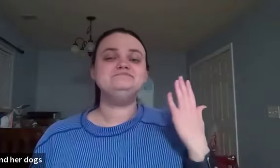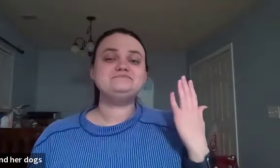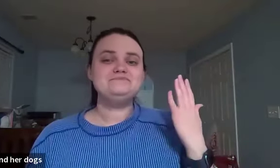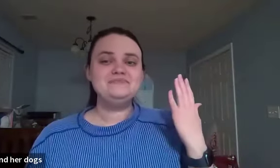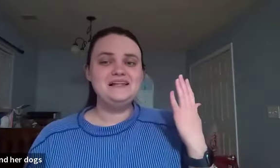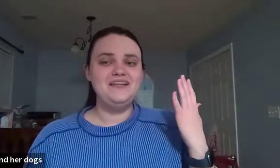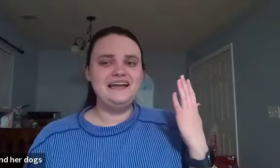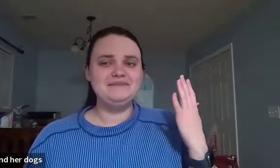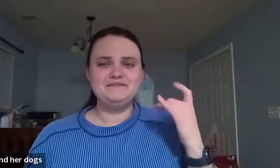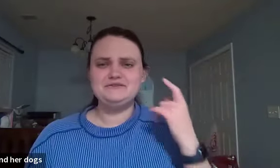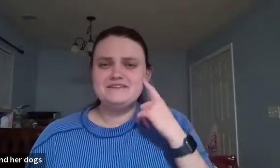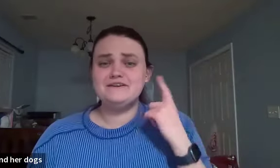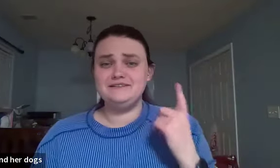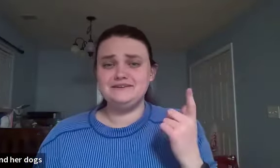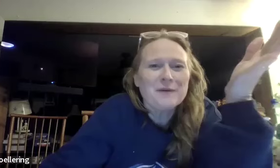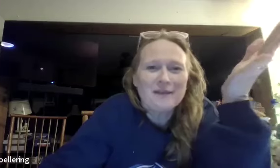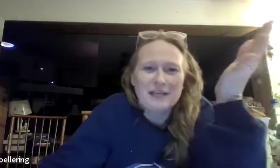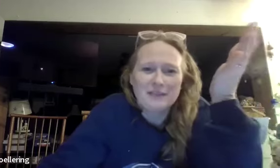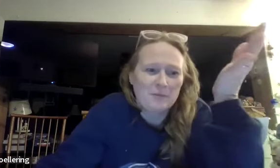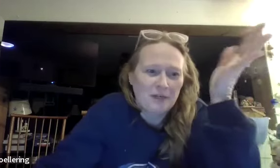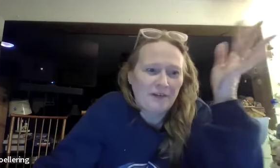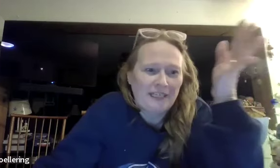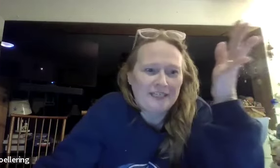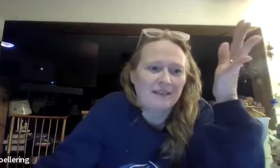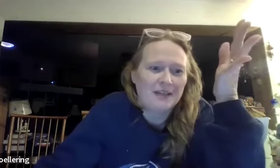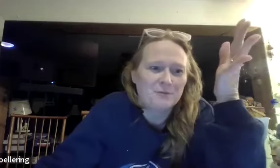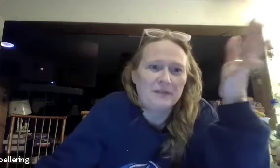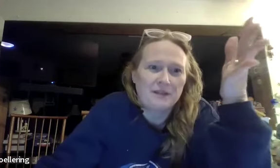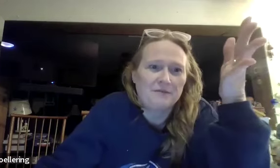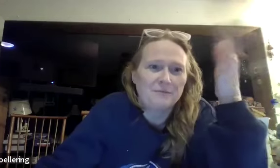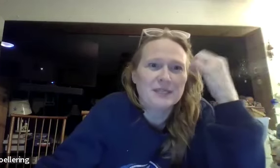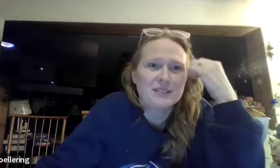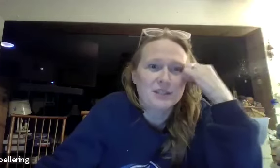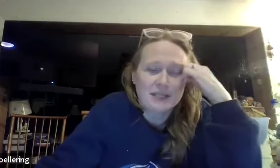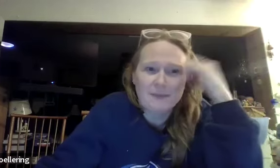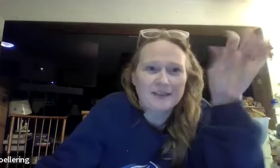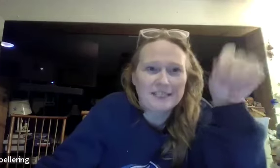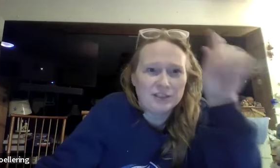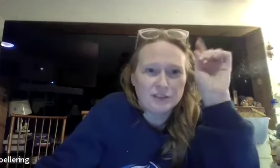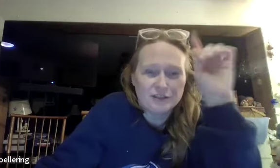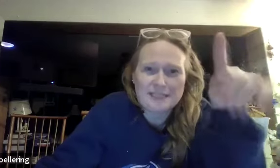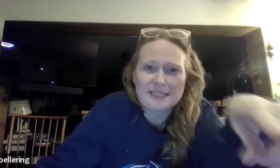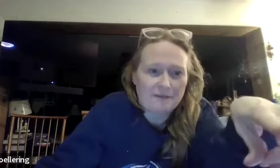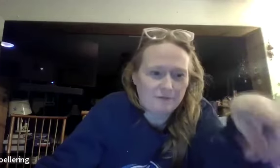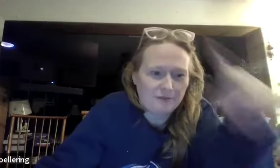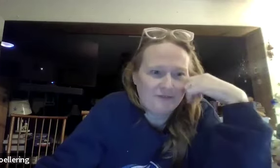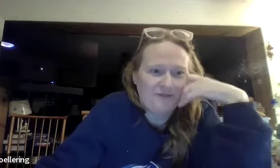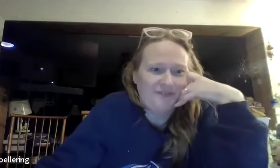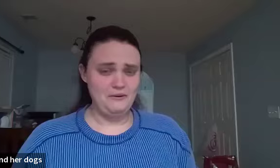um like, but if you're This is thinking why very you have to have a librarian in the class with you because as a math teacher, you're not safe. no,